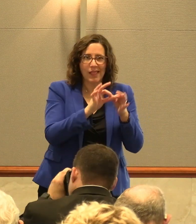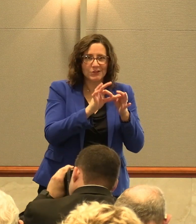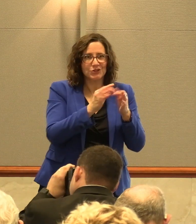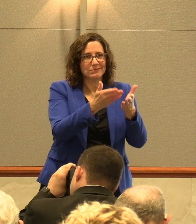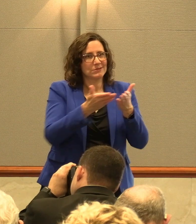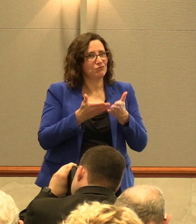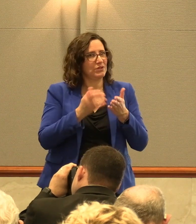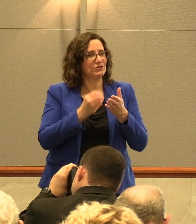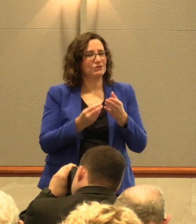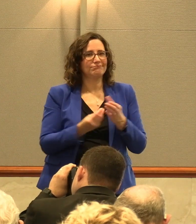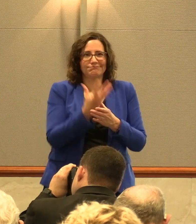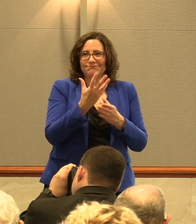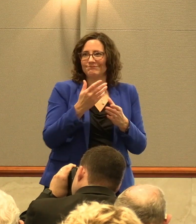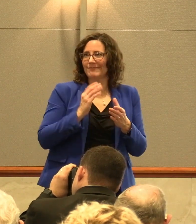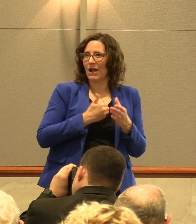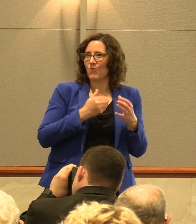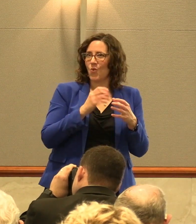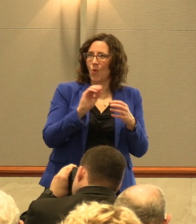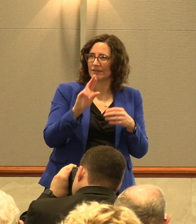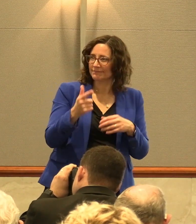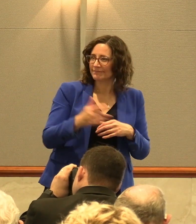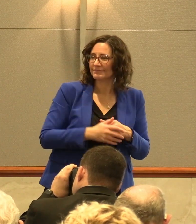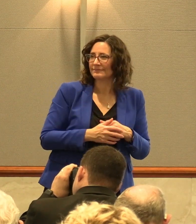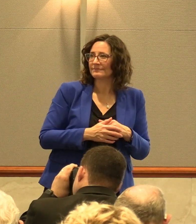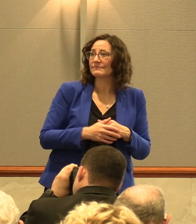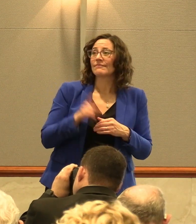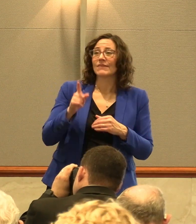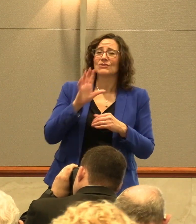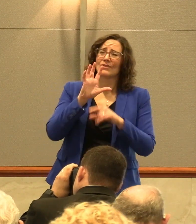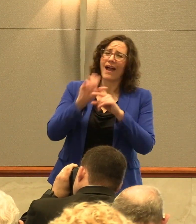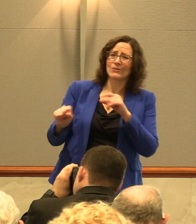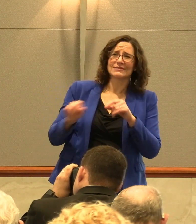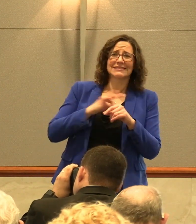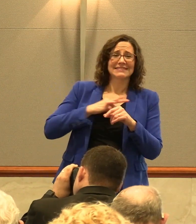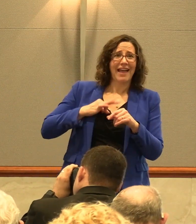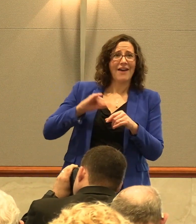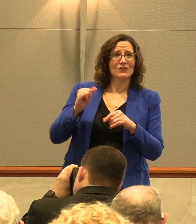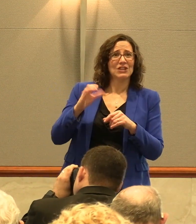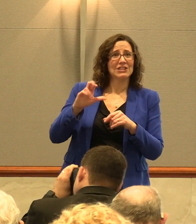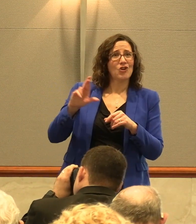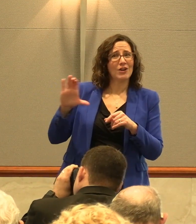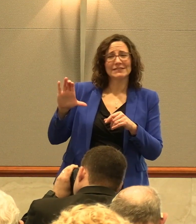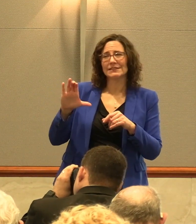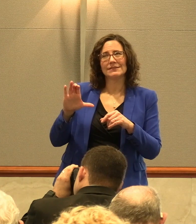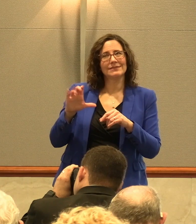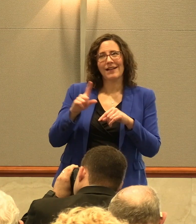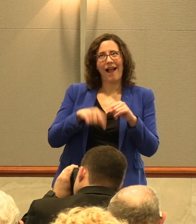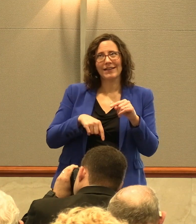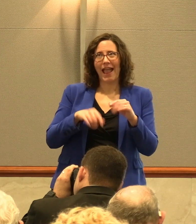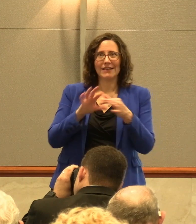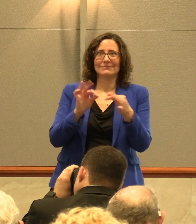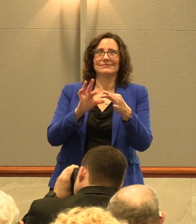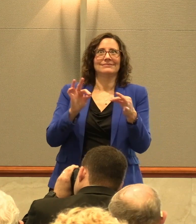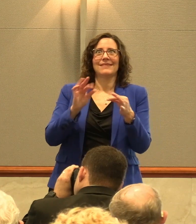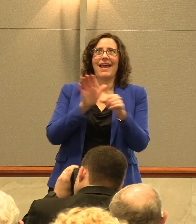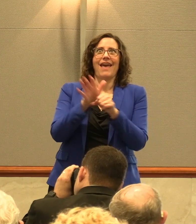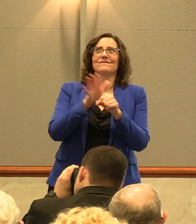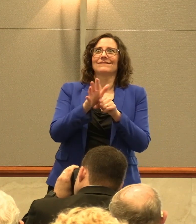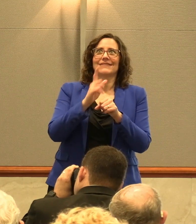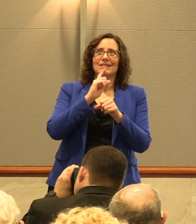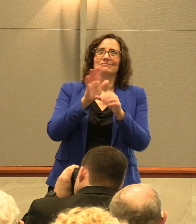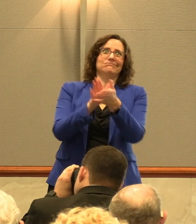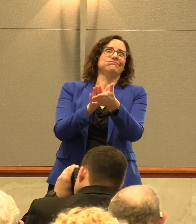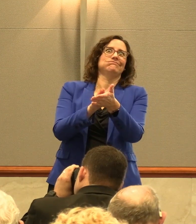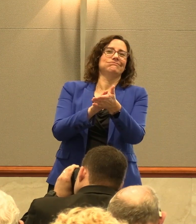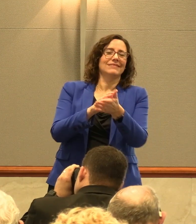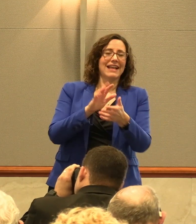organization. To the outstanding staff of the JCRC, I can't speak highly enough of them, especially our Executive